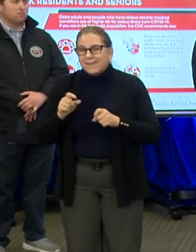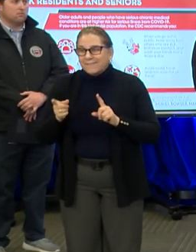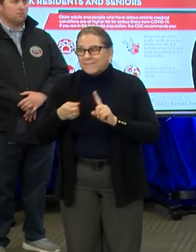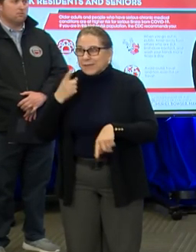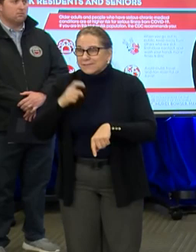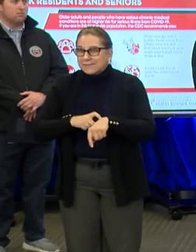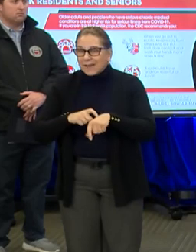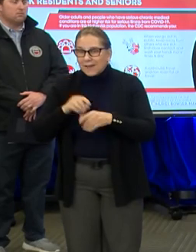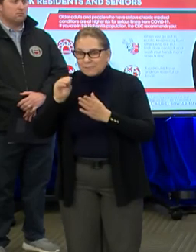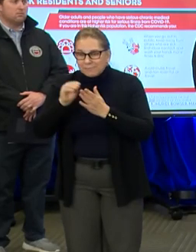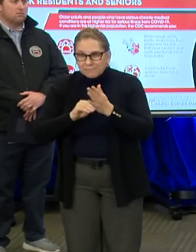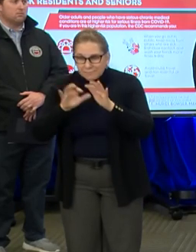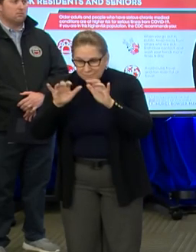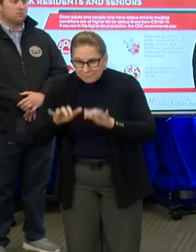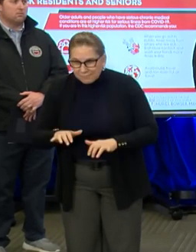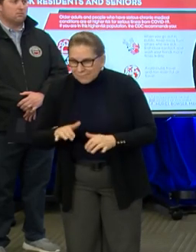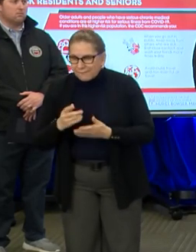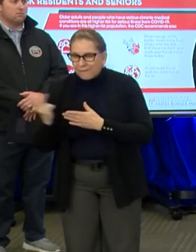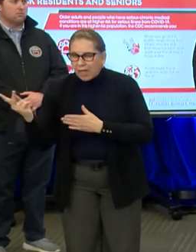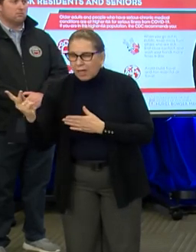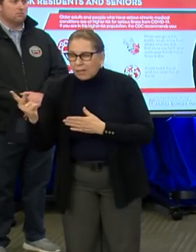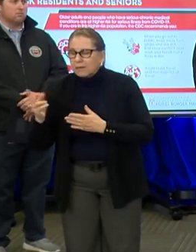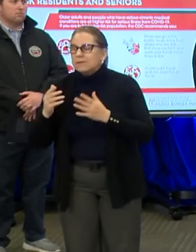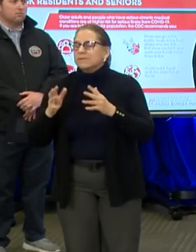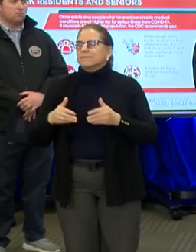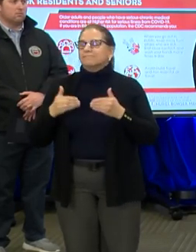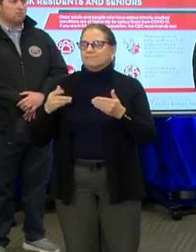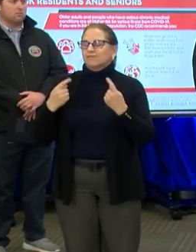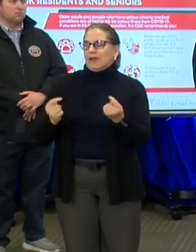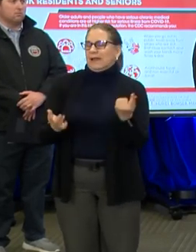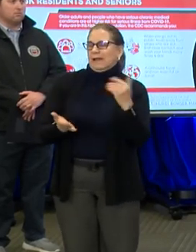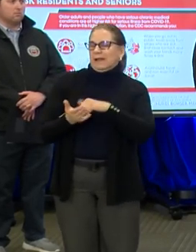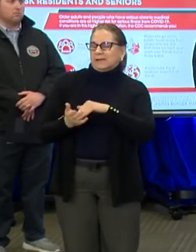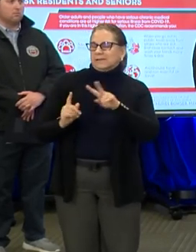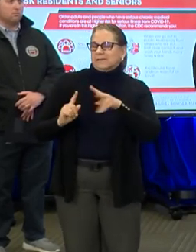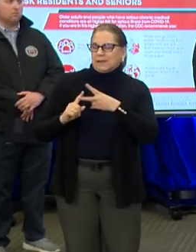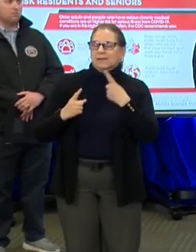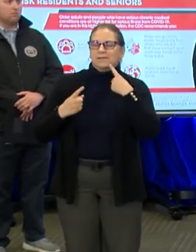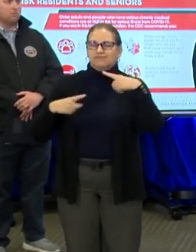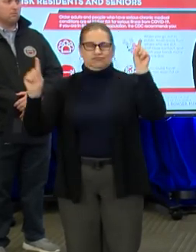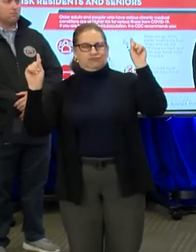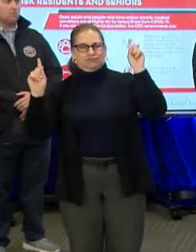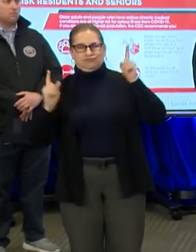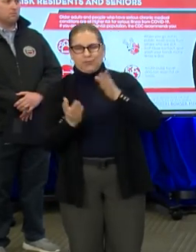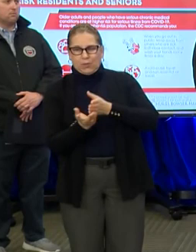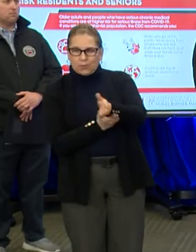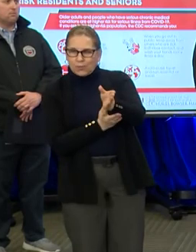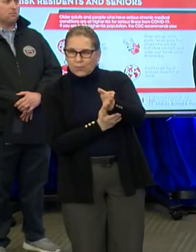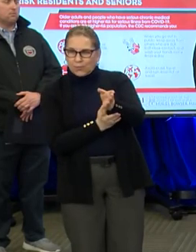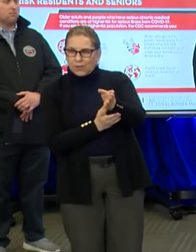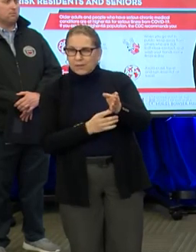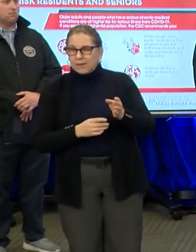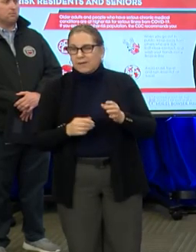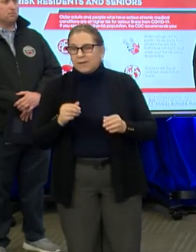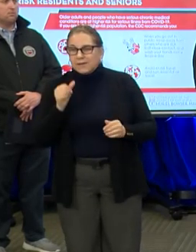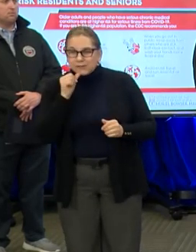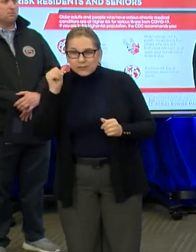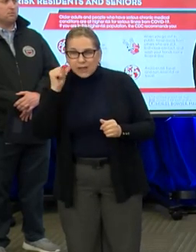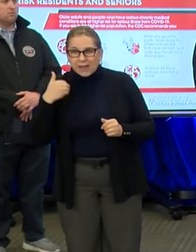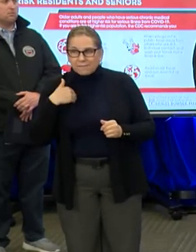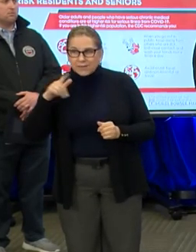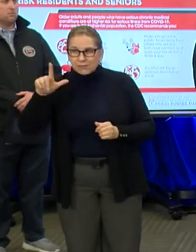it worked. We know that as of yesterday, there were 21,000 claims filed. So we do know that people are getting